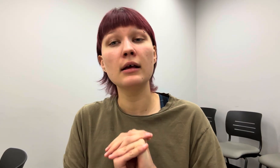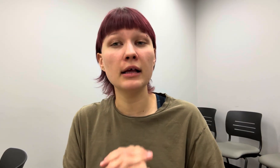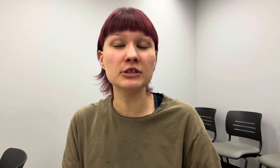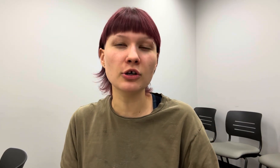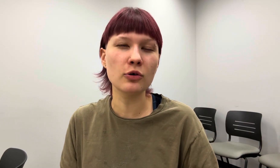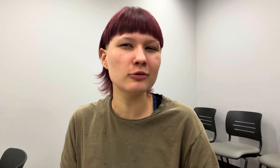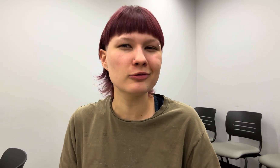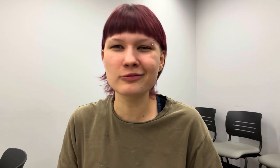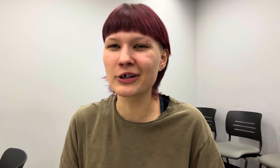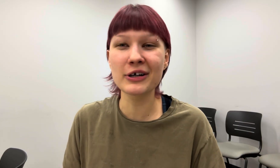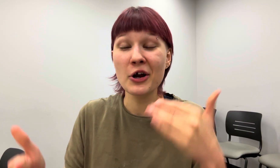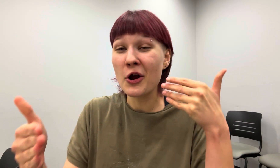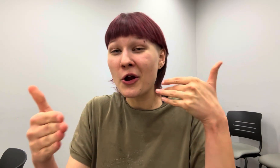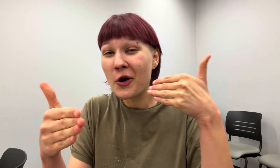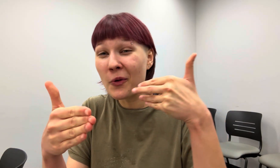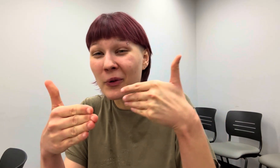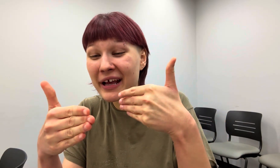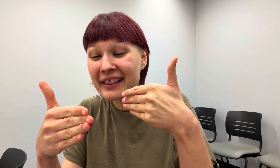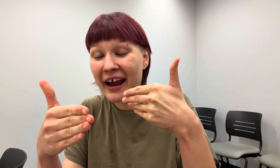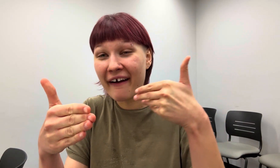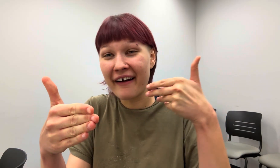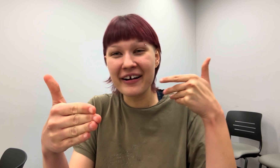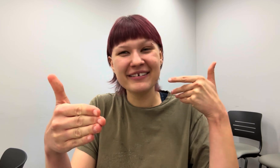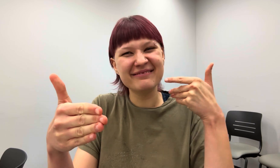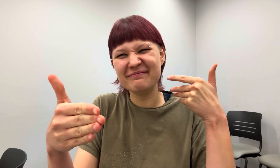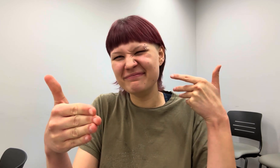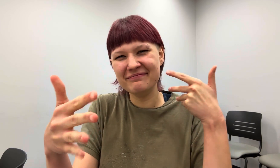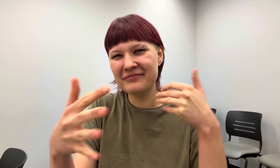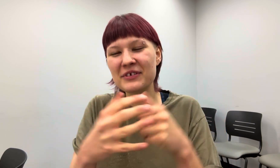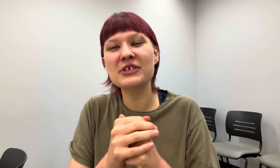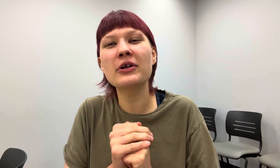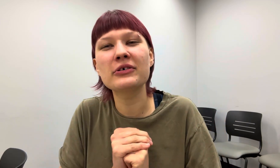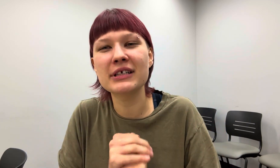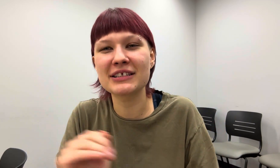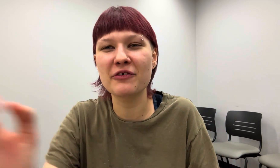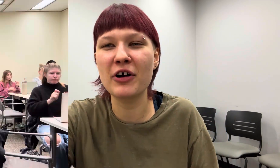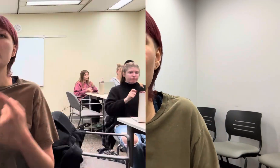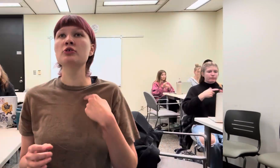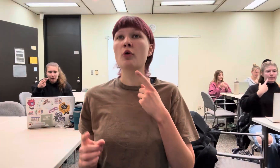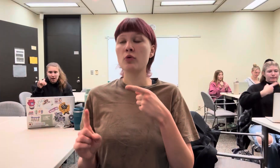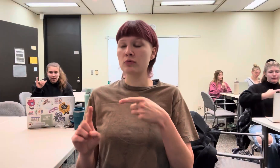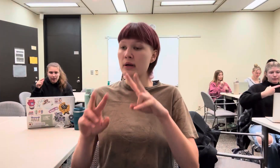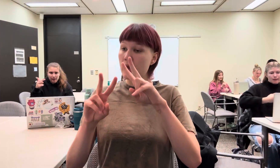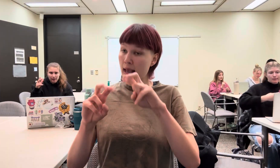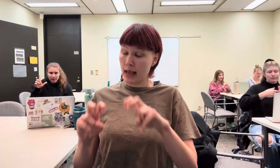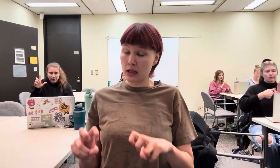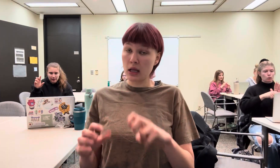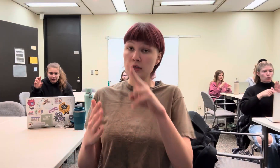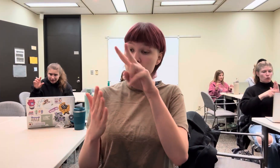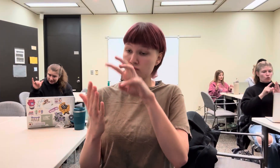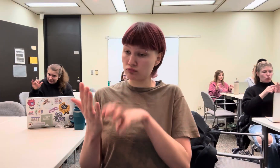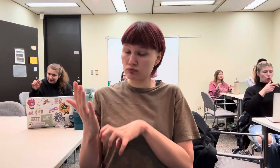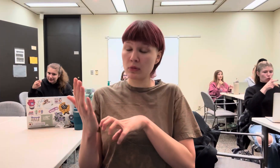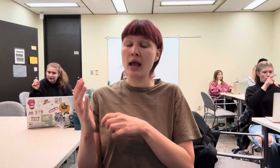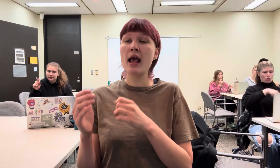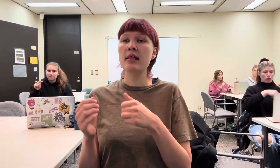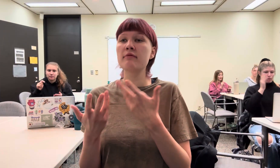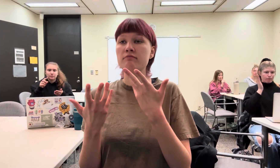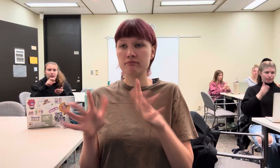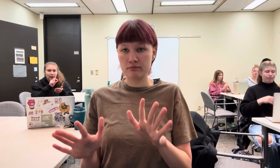And so we're getting there. So close yet so far. With that, again, how does it affect